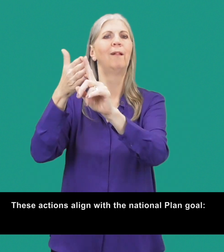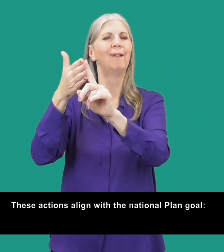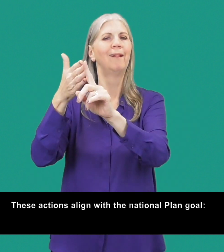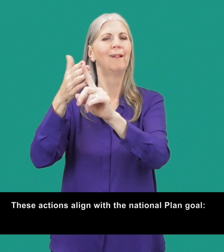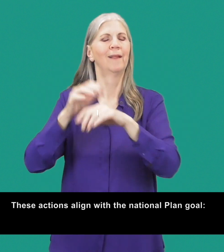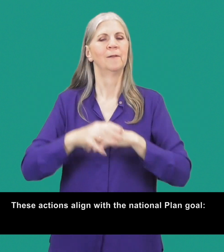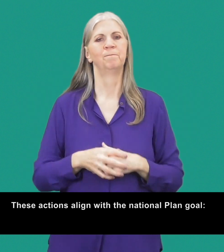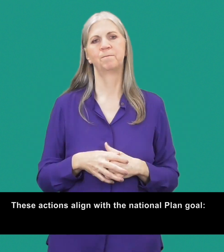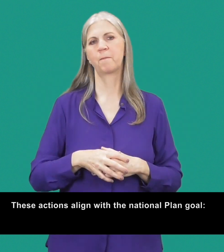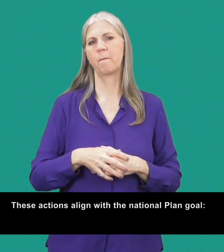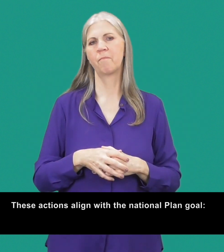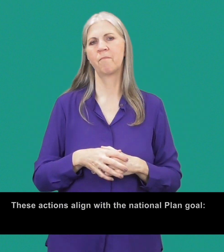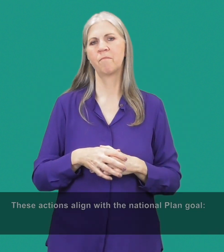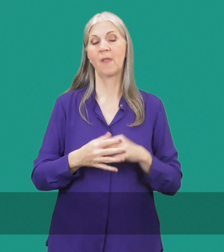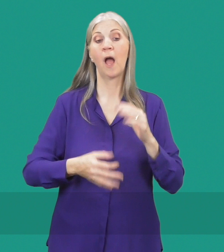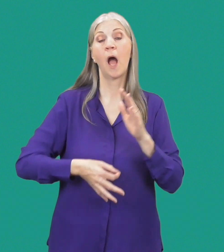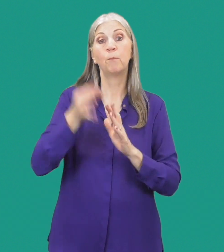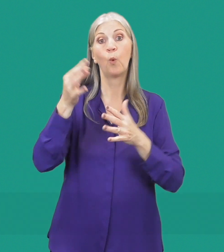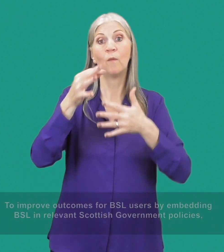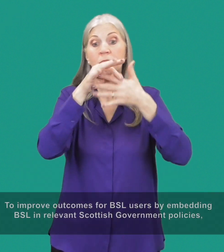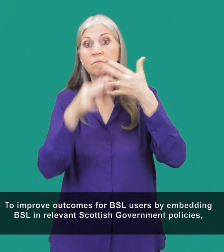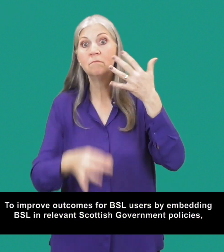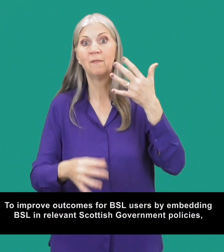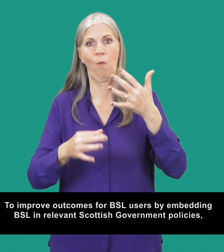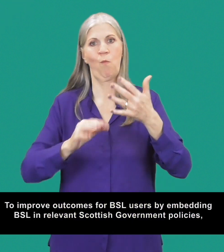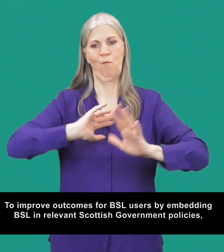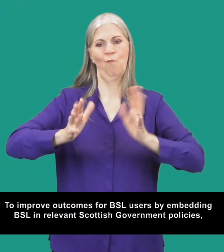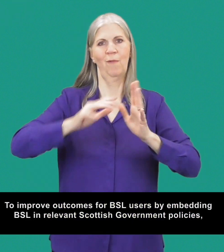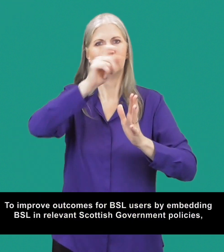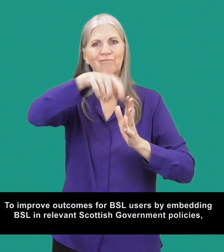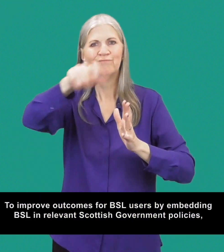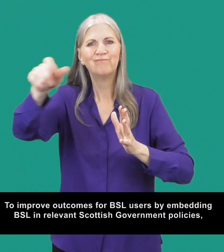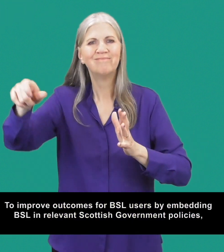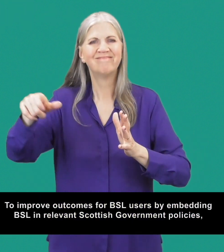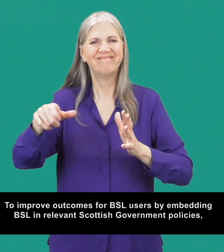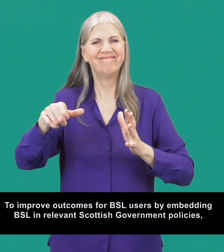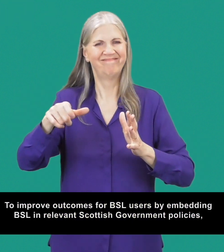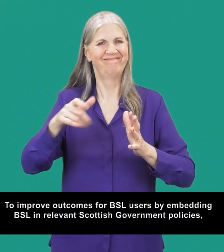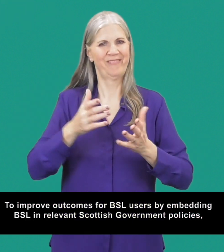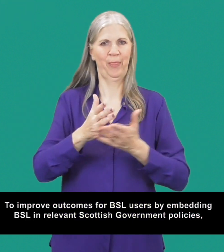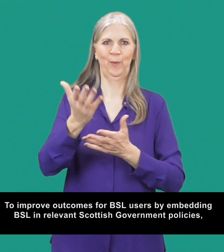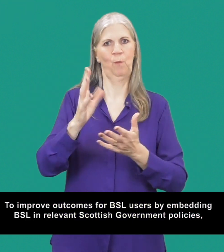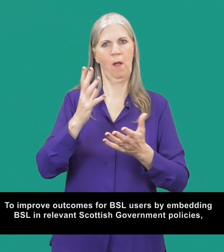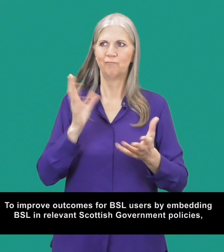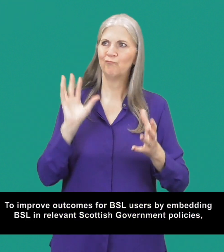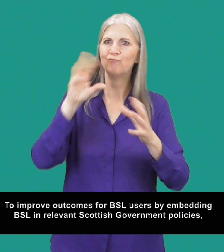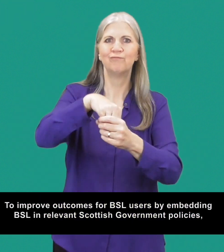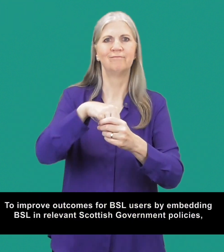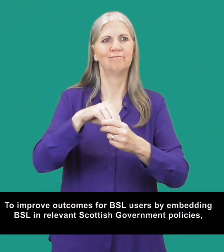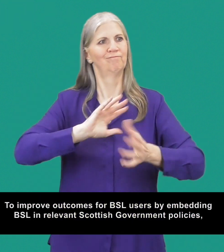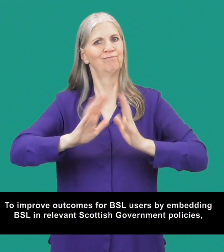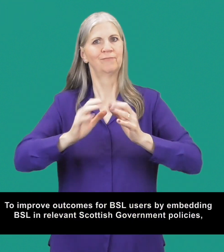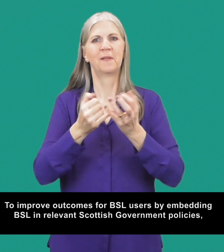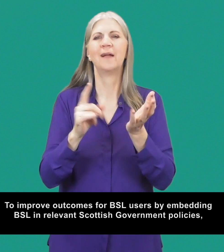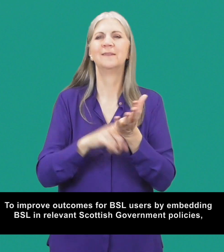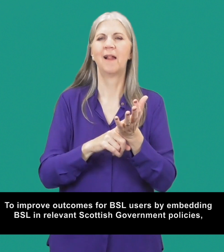to improve outcomes for BSL users by embedding BSL in relevant Scottish Government policies,